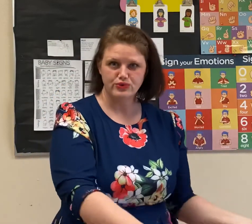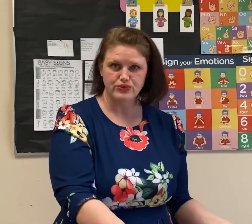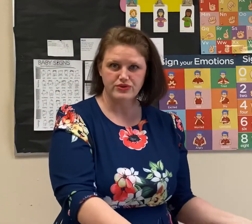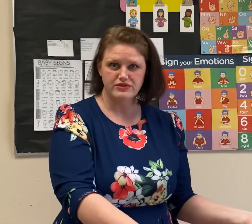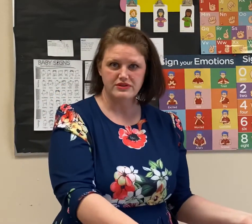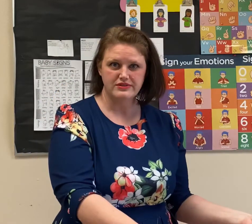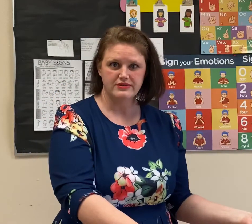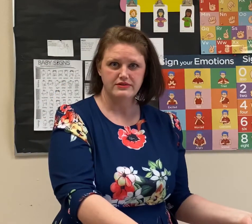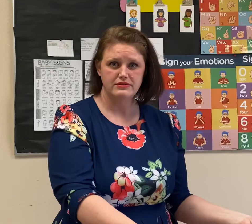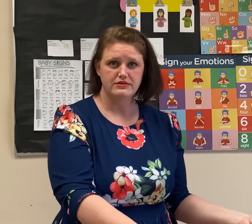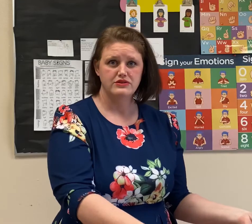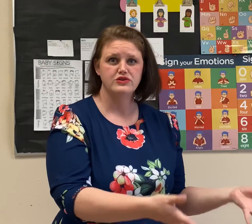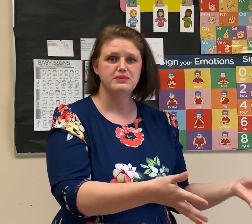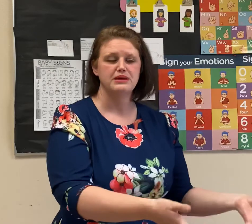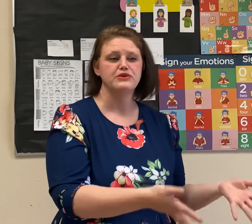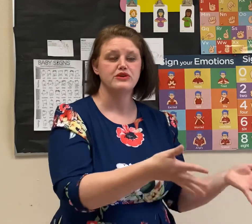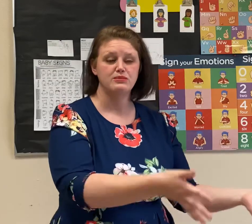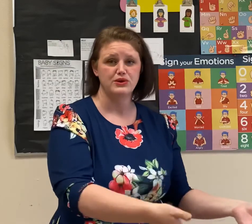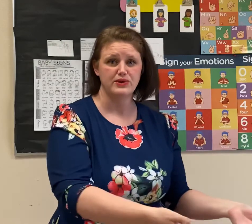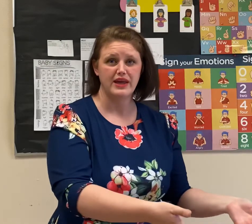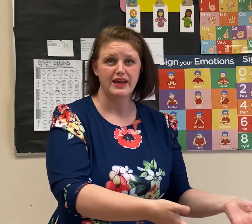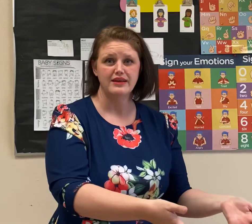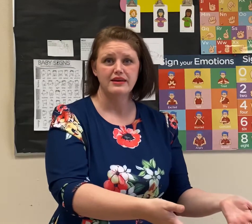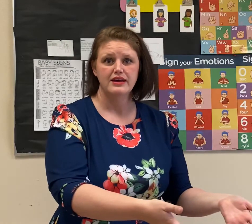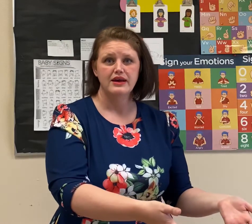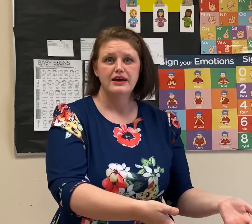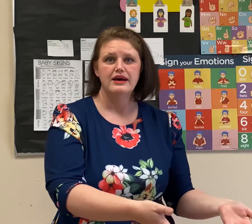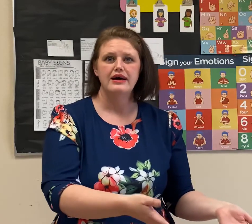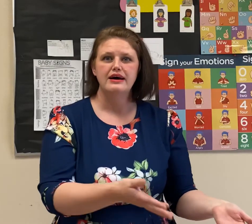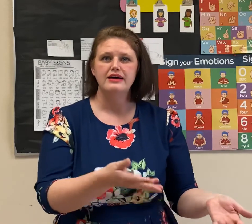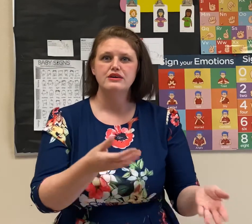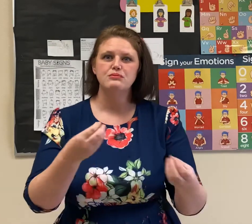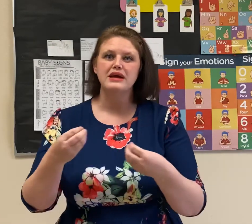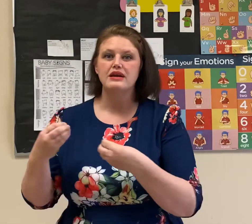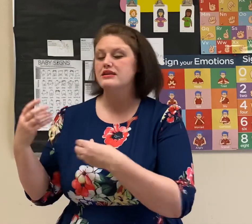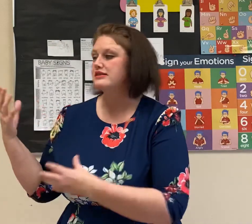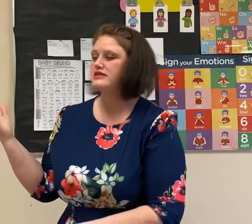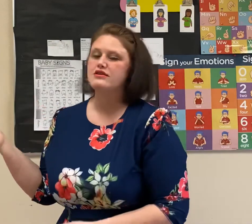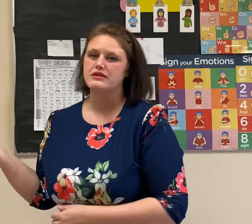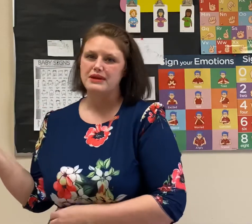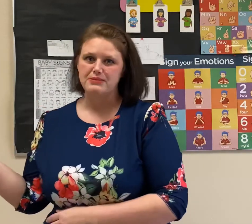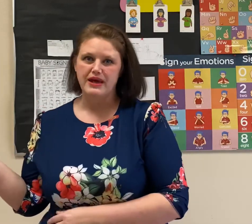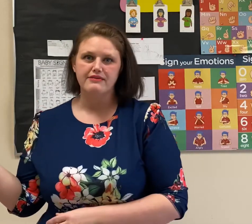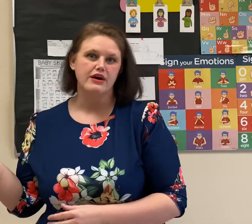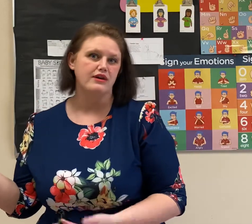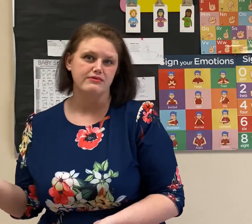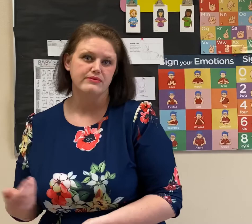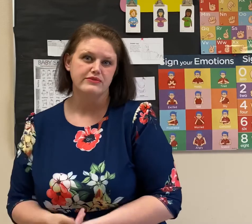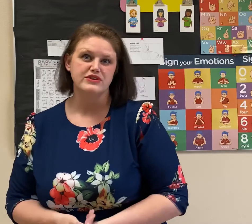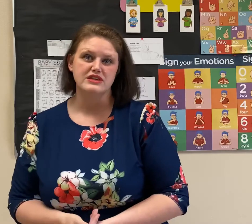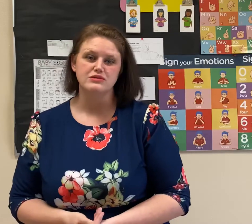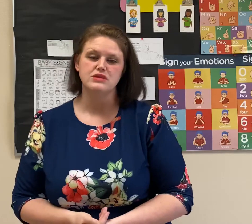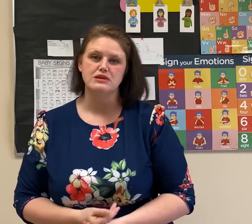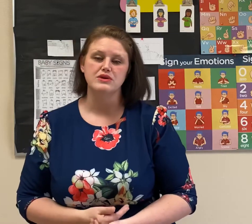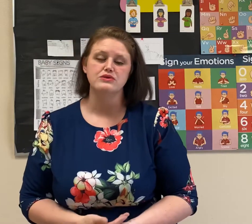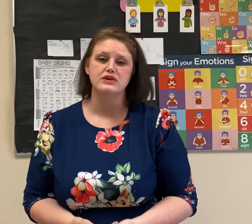tools to be able to communicate. You might not necessarily be able to have a conversation with someone who's actually